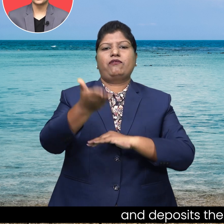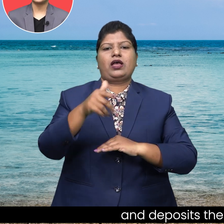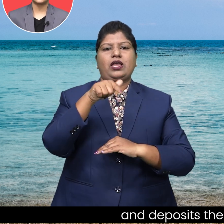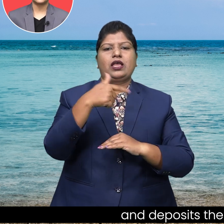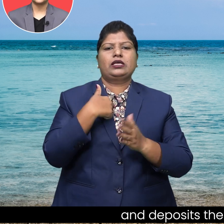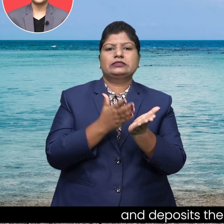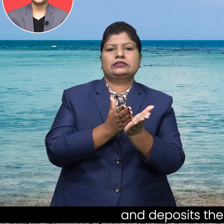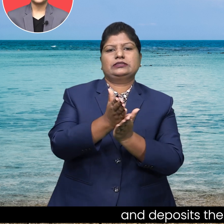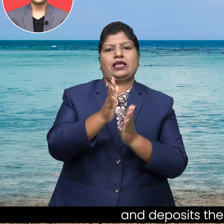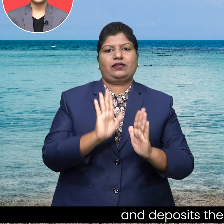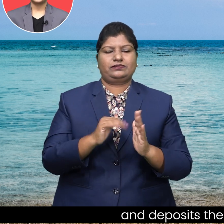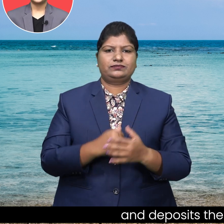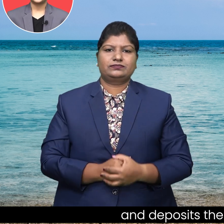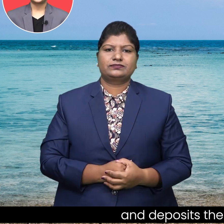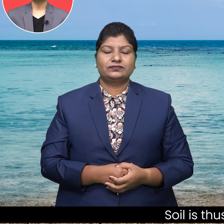its path.